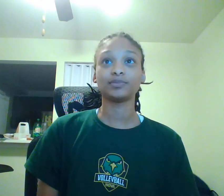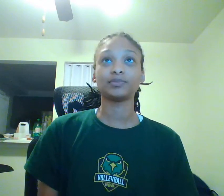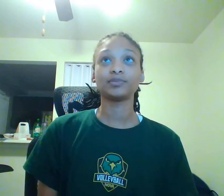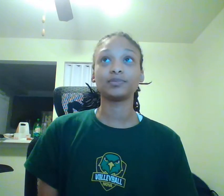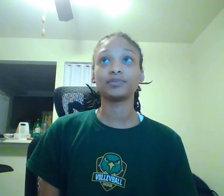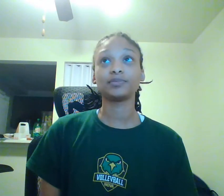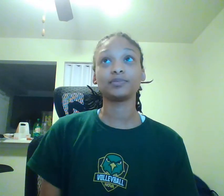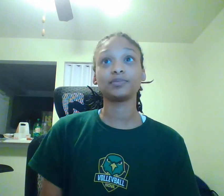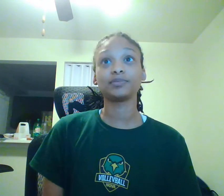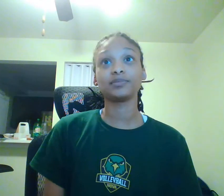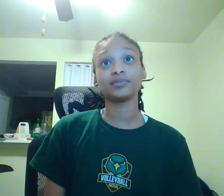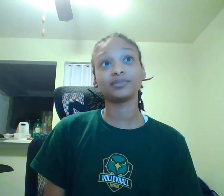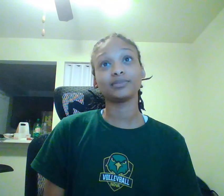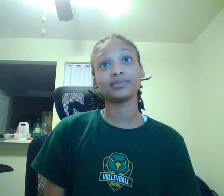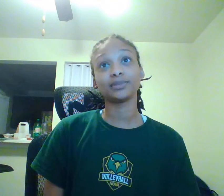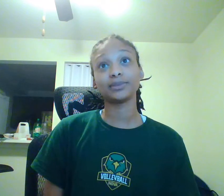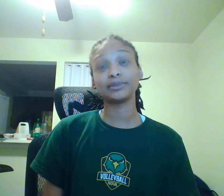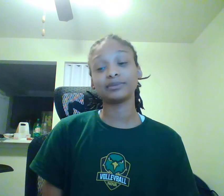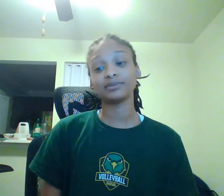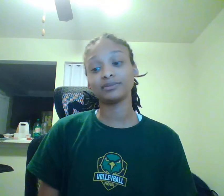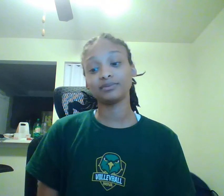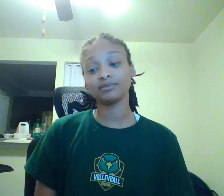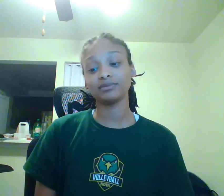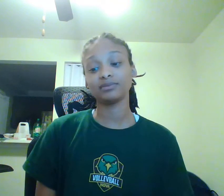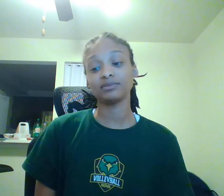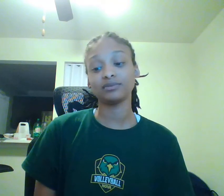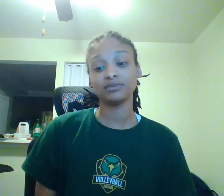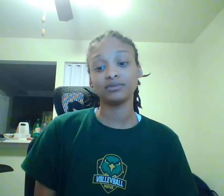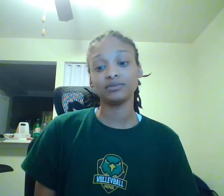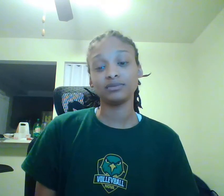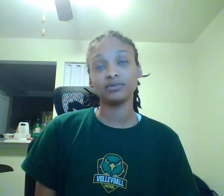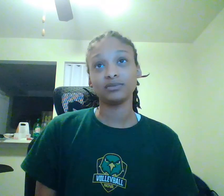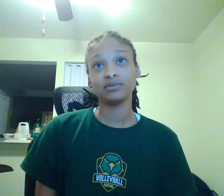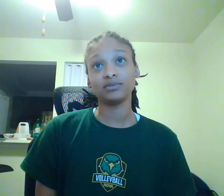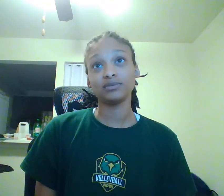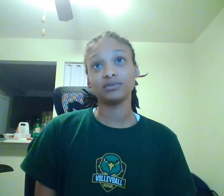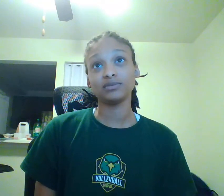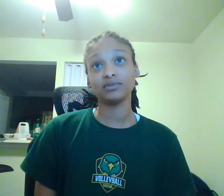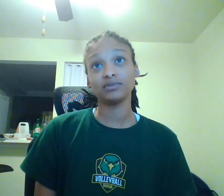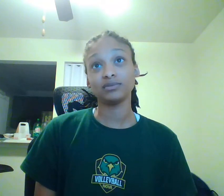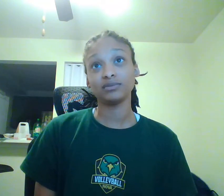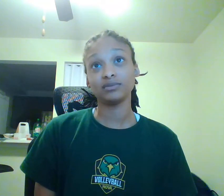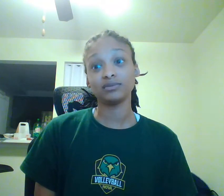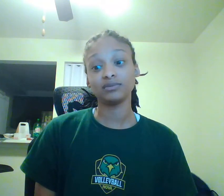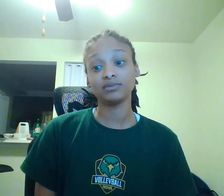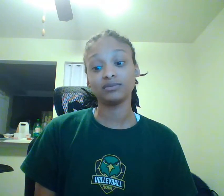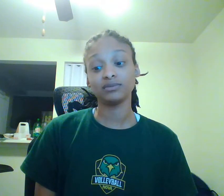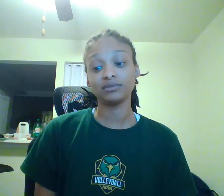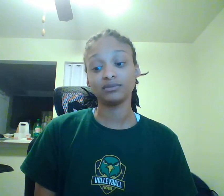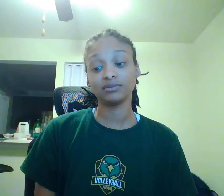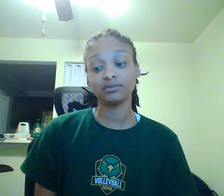In other words, if there's an island you like to go to, here off San Diego, I like to go to Catalina.